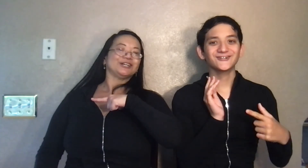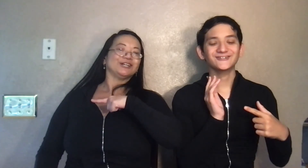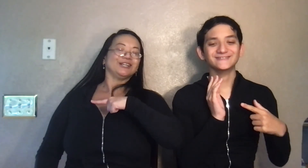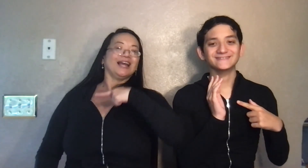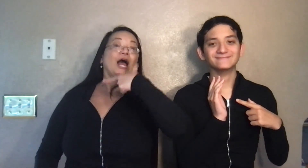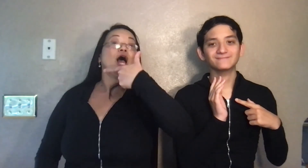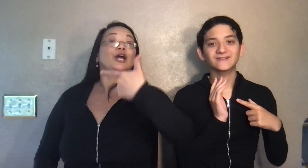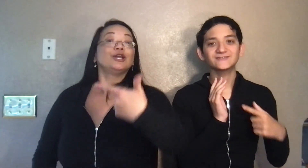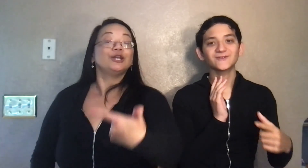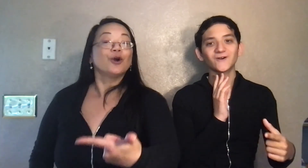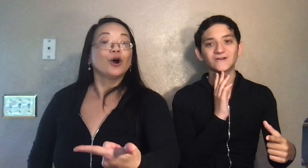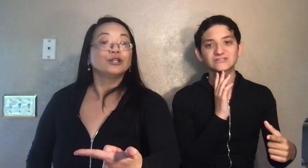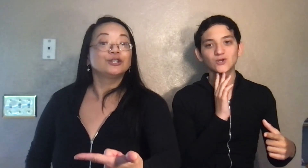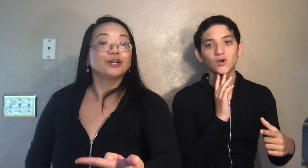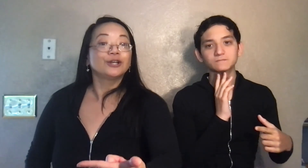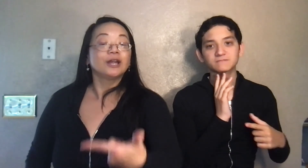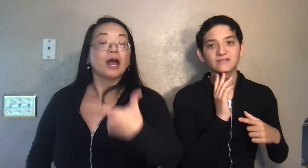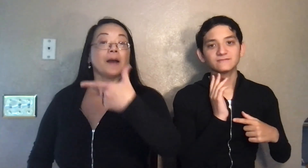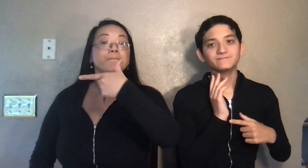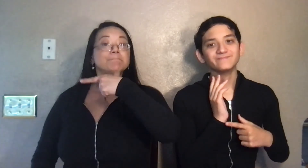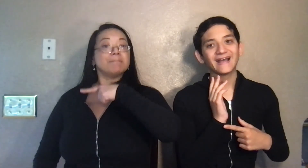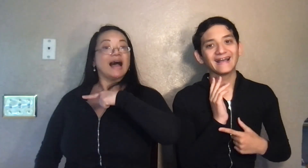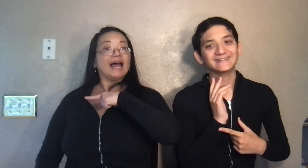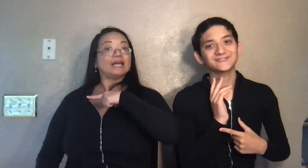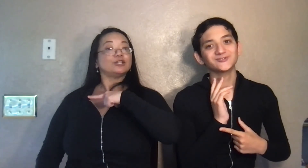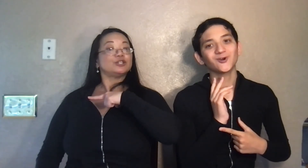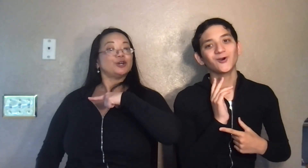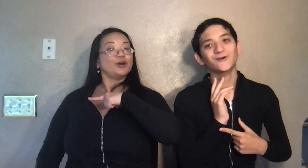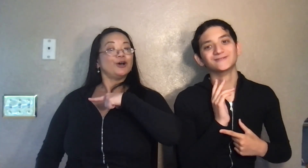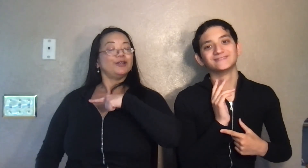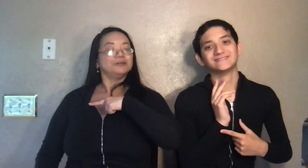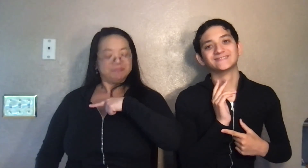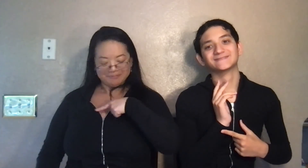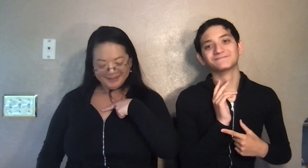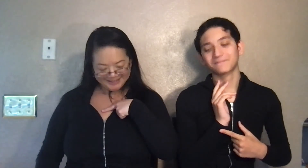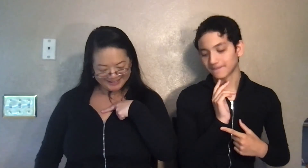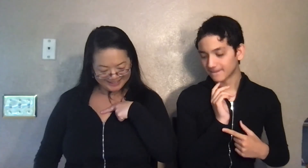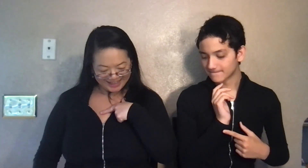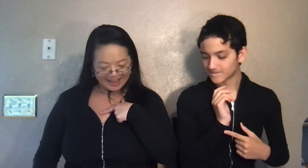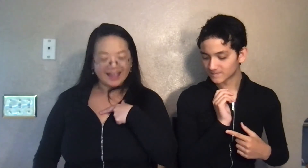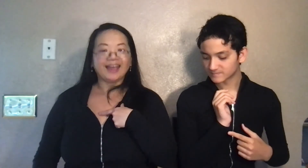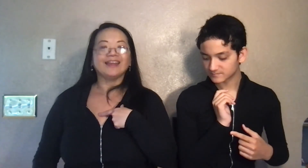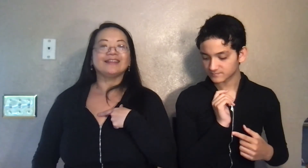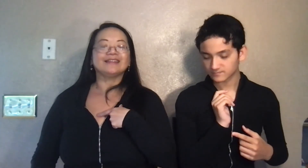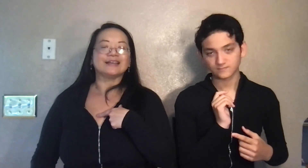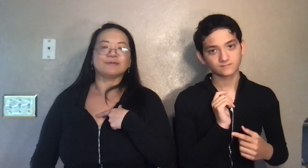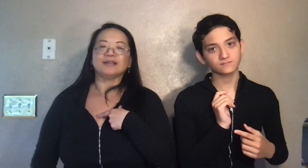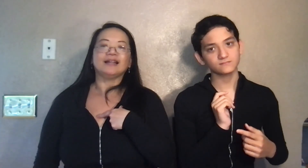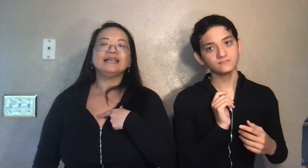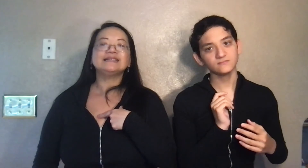turn. Your turn. My turn. And last but not least,